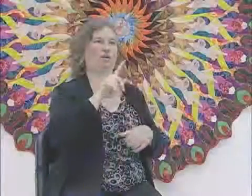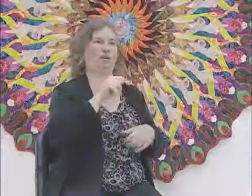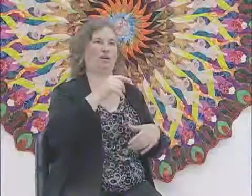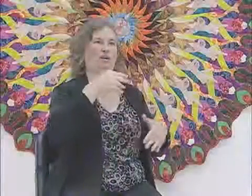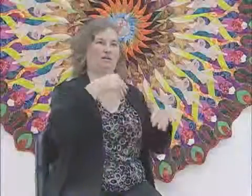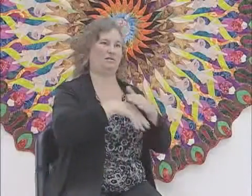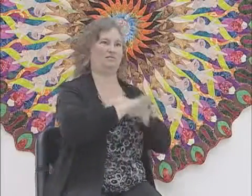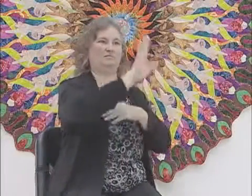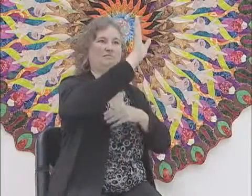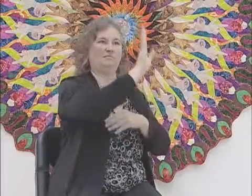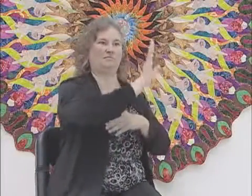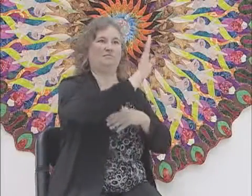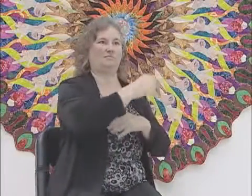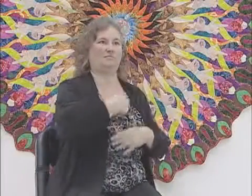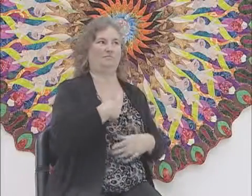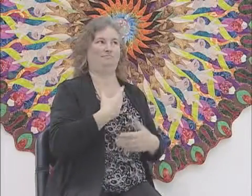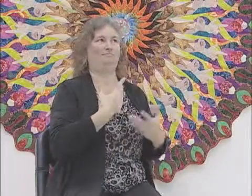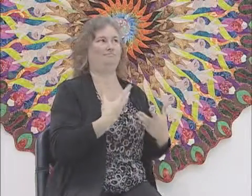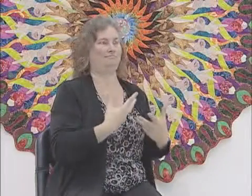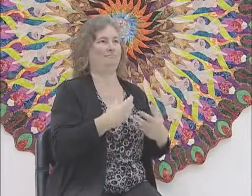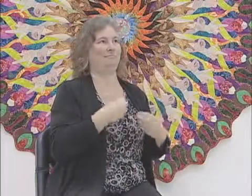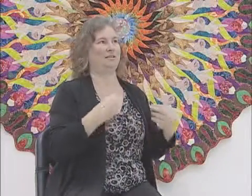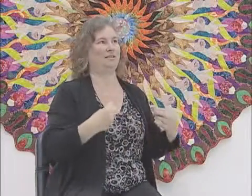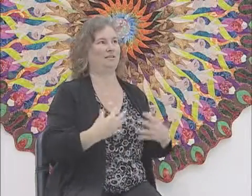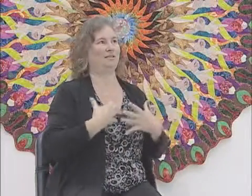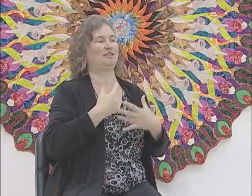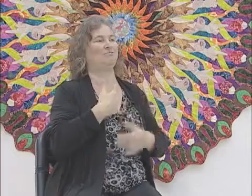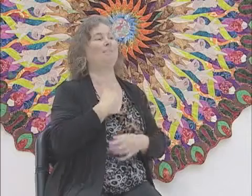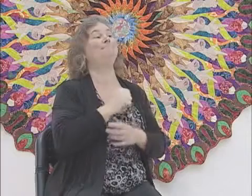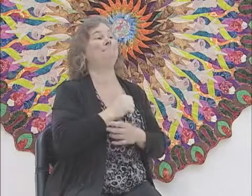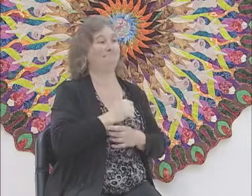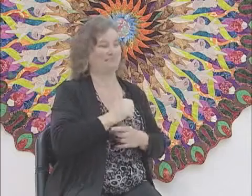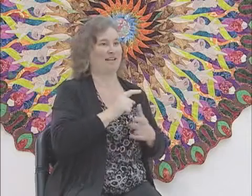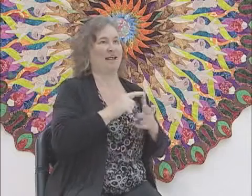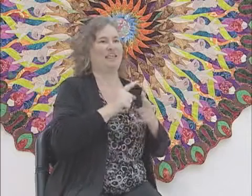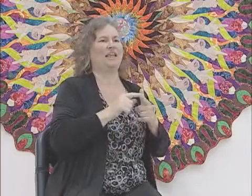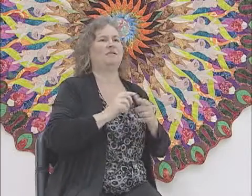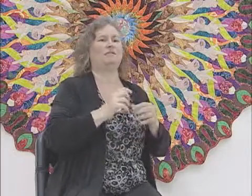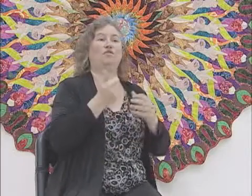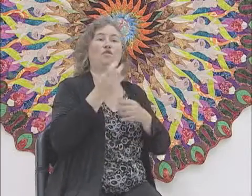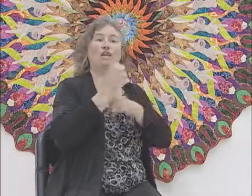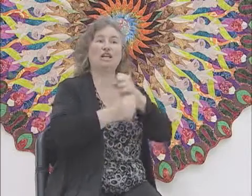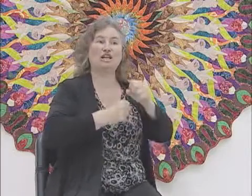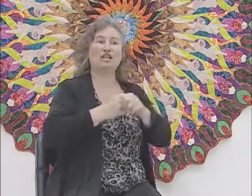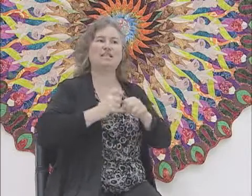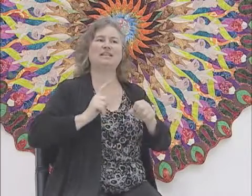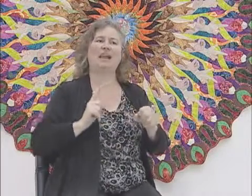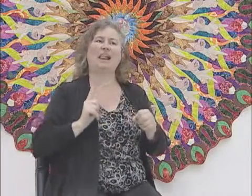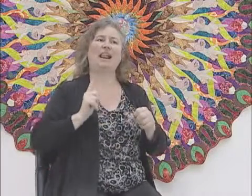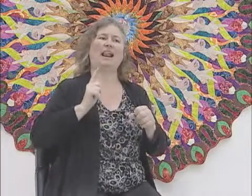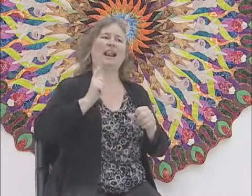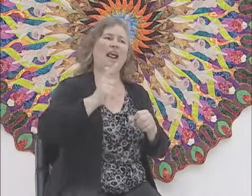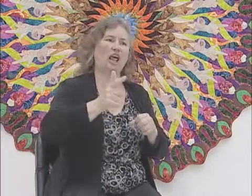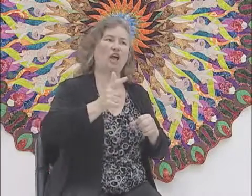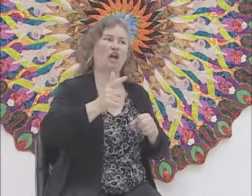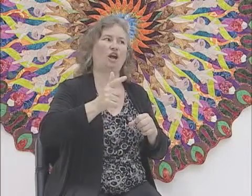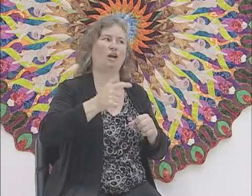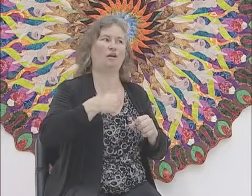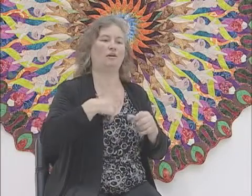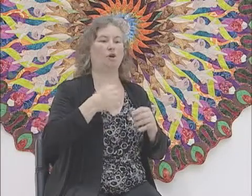So my first quilt got into this official show. There it was hanging on the wall, and it really inspired me to keep going. Now, a few